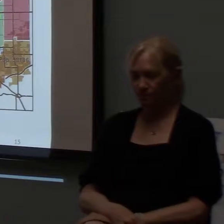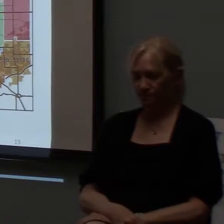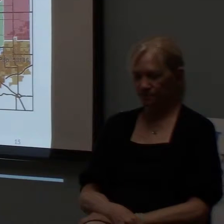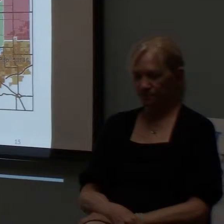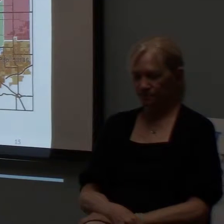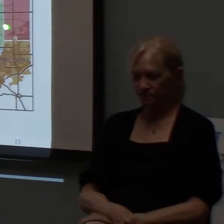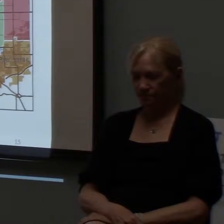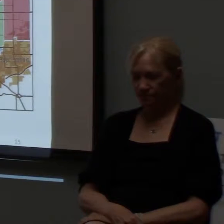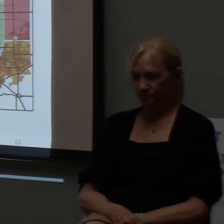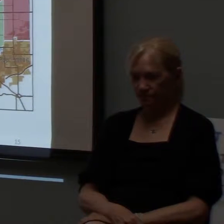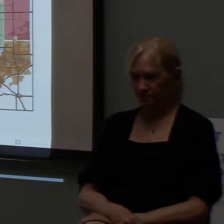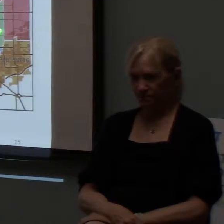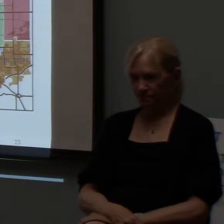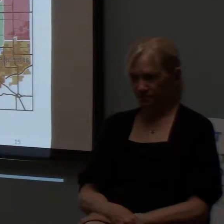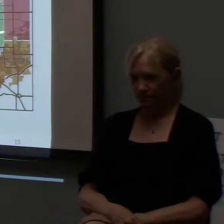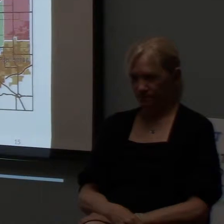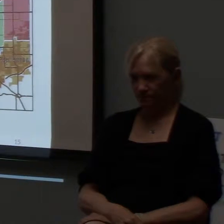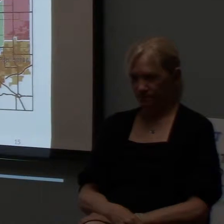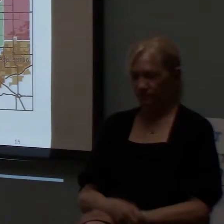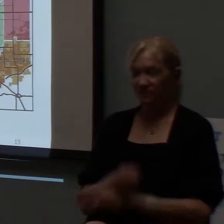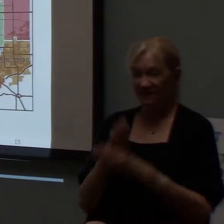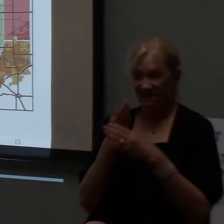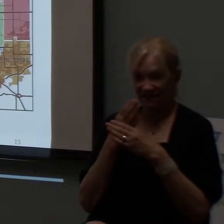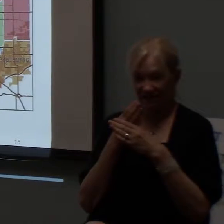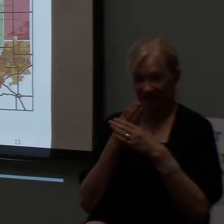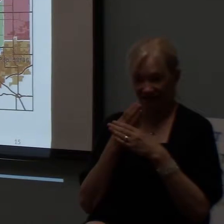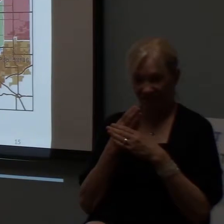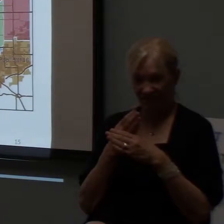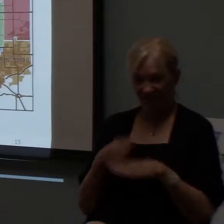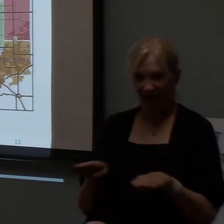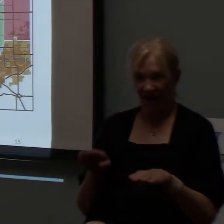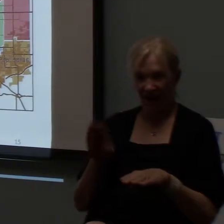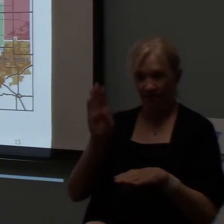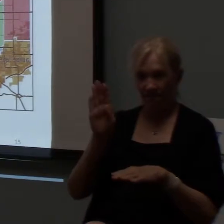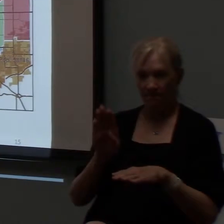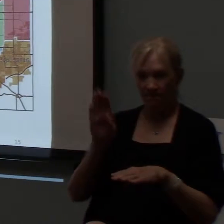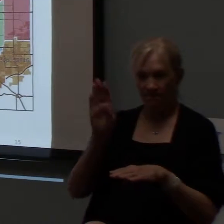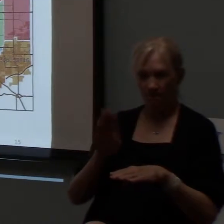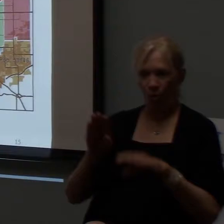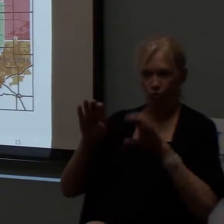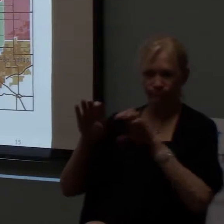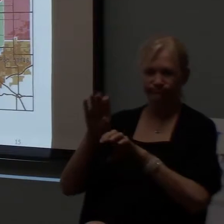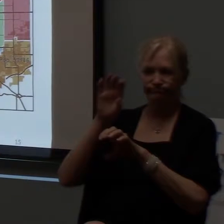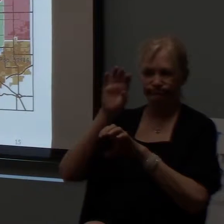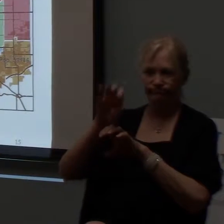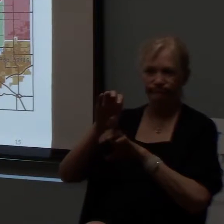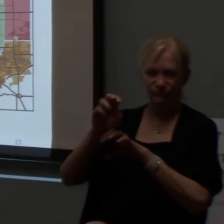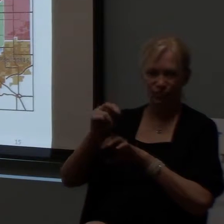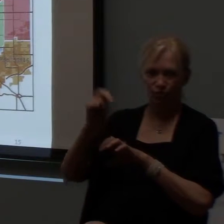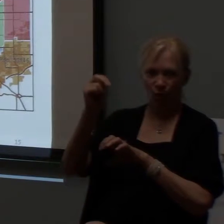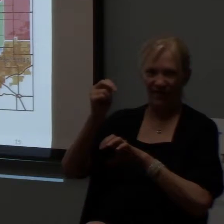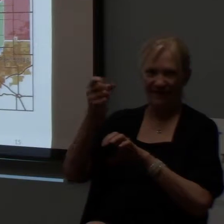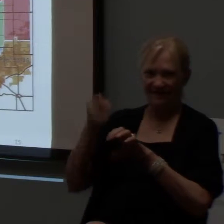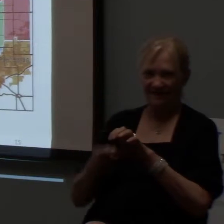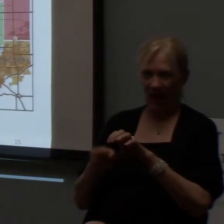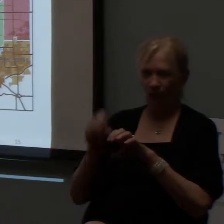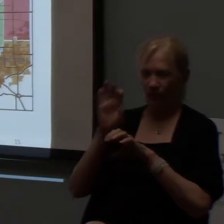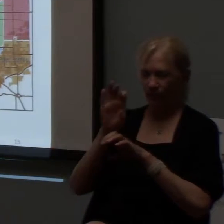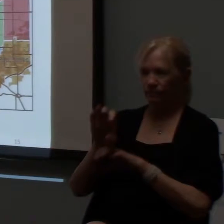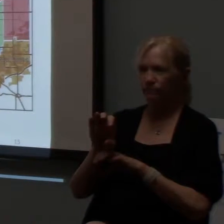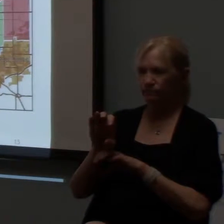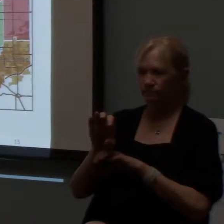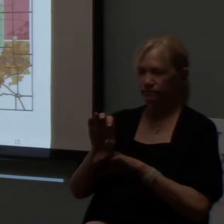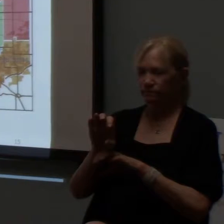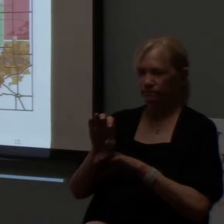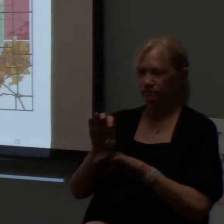So this one divides Boulder north and south into 2 separate districts. And